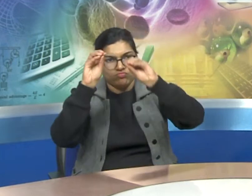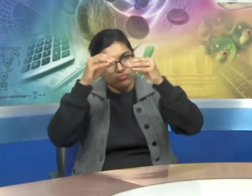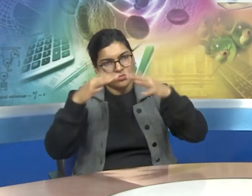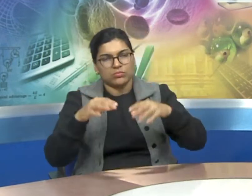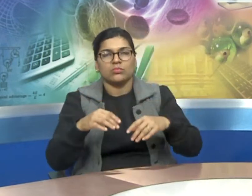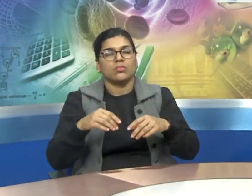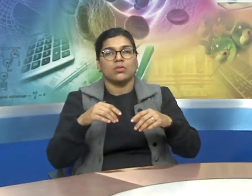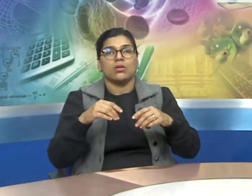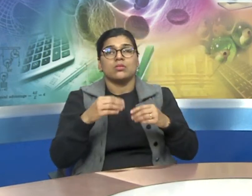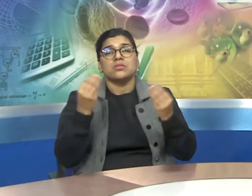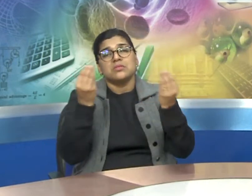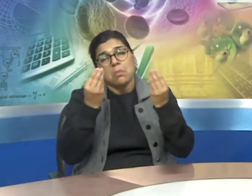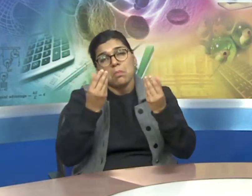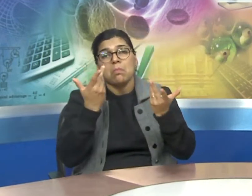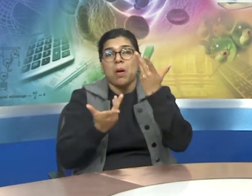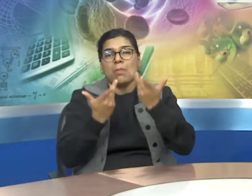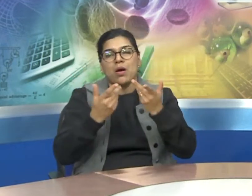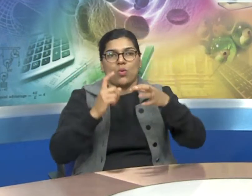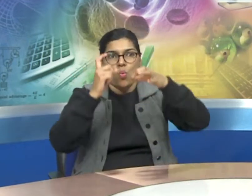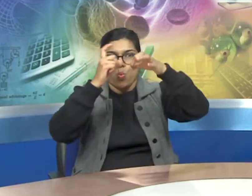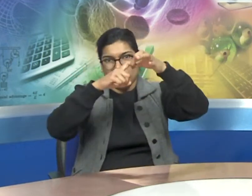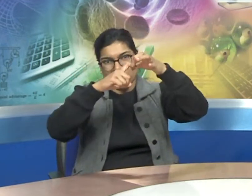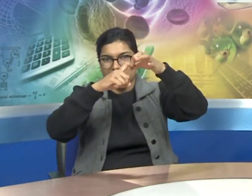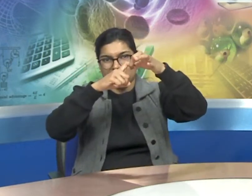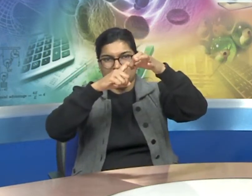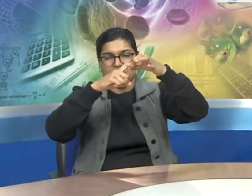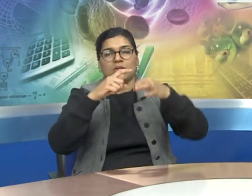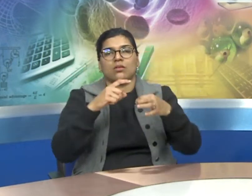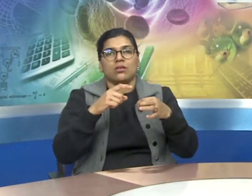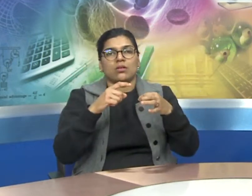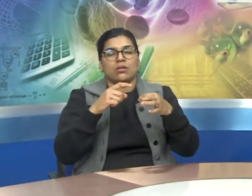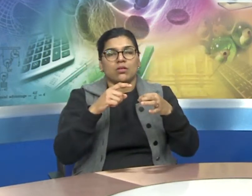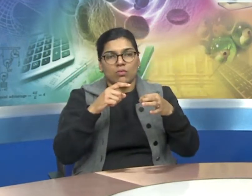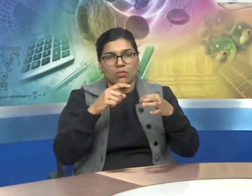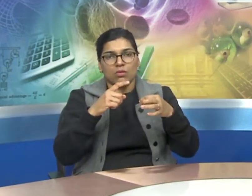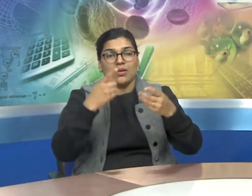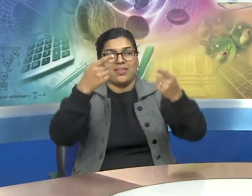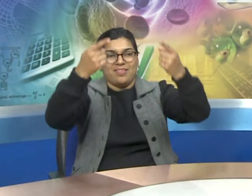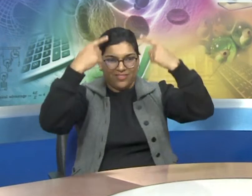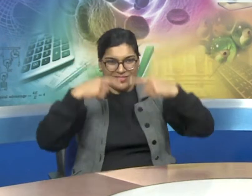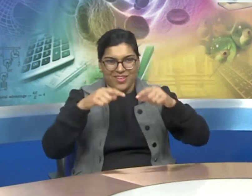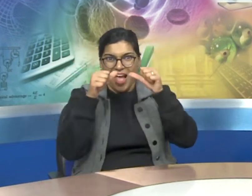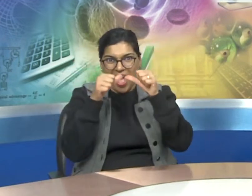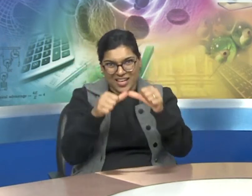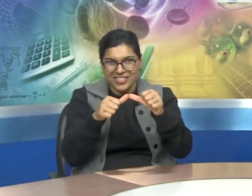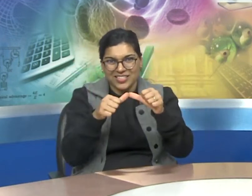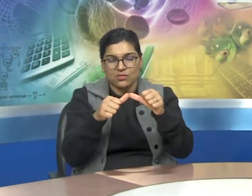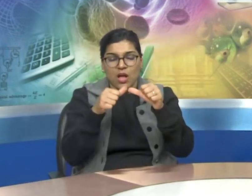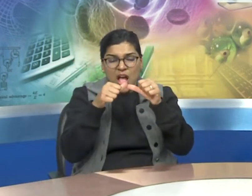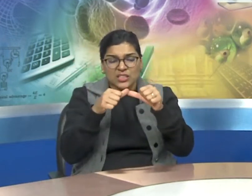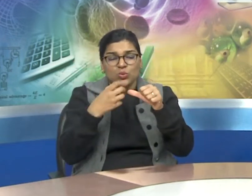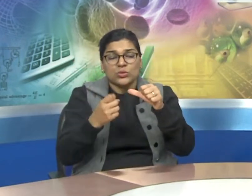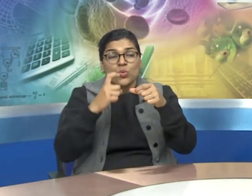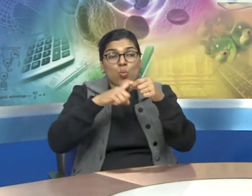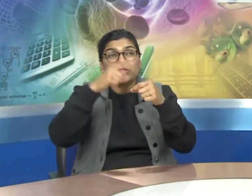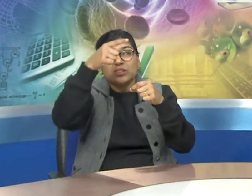When you have prepared your PPT, for example, if you have written a question and you want to write the